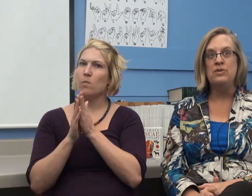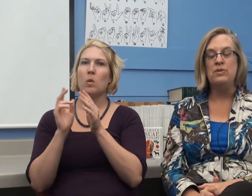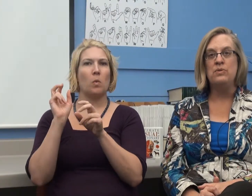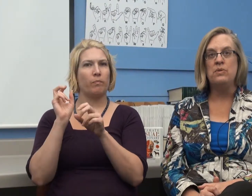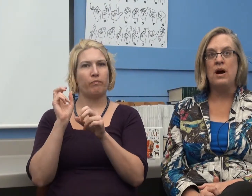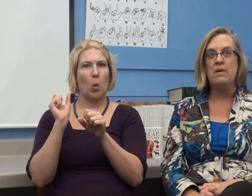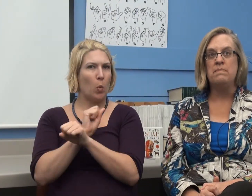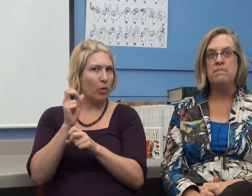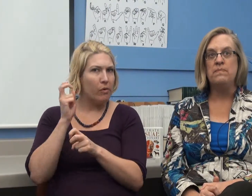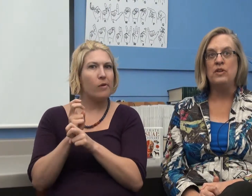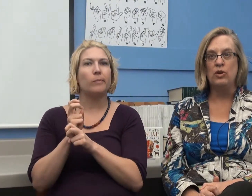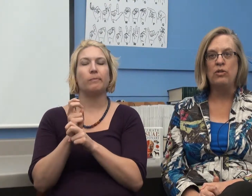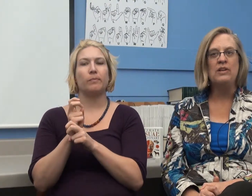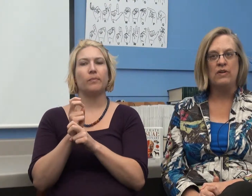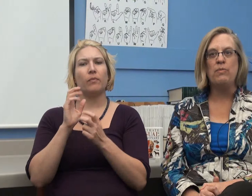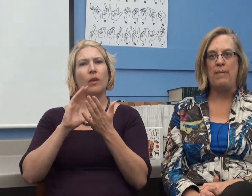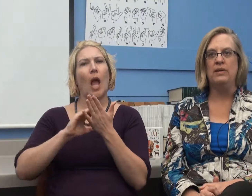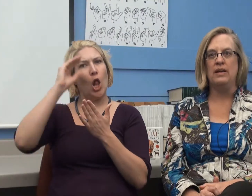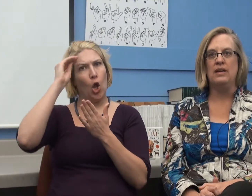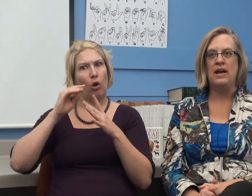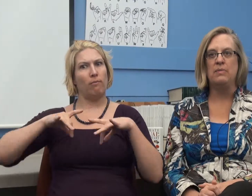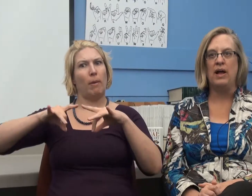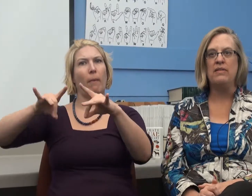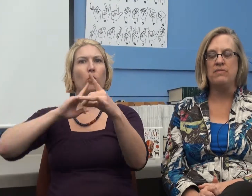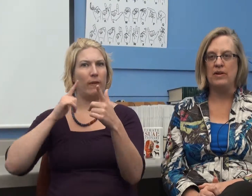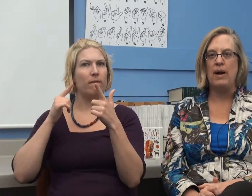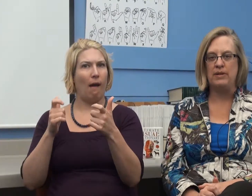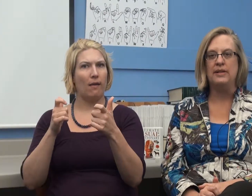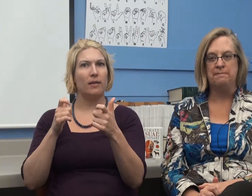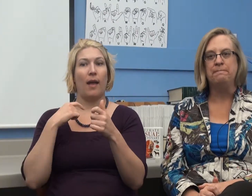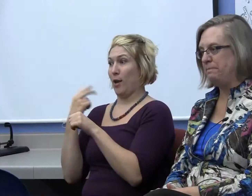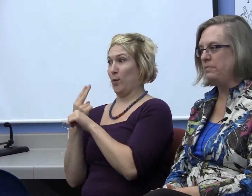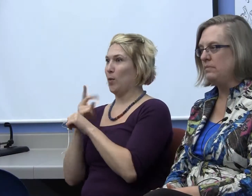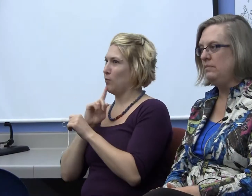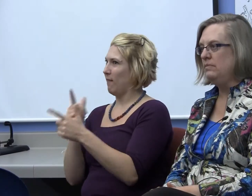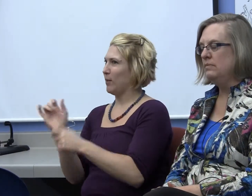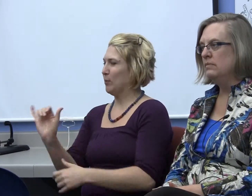able to learn things very rapidly and apply them very rapidly.